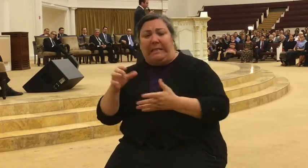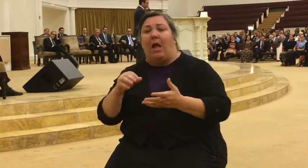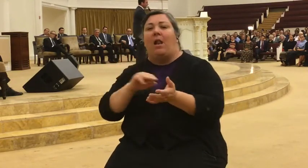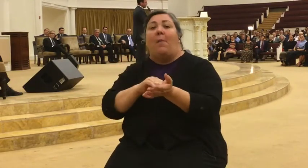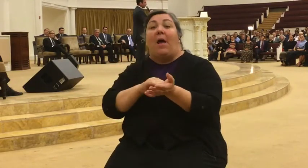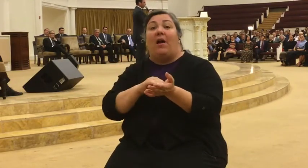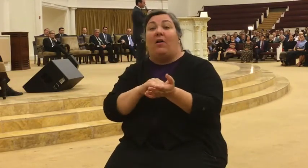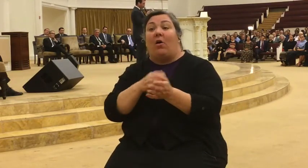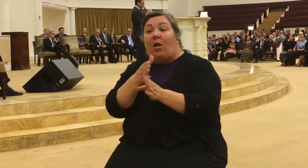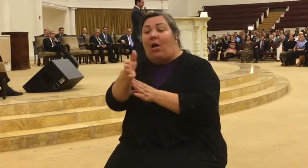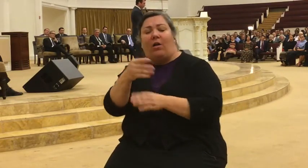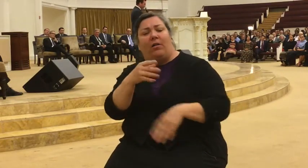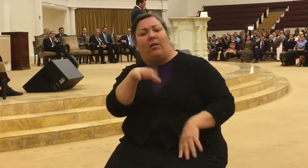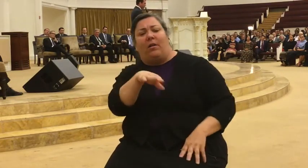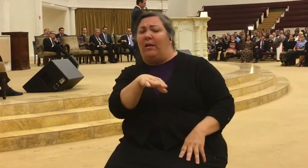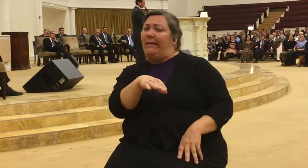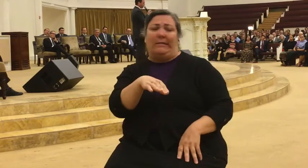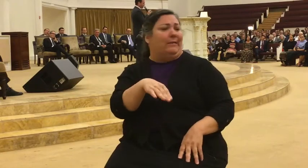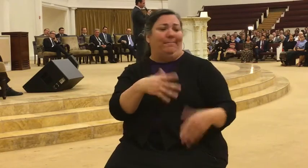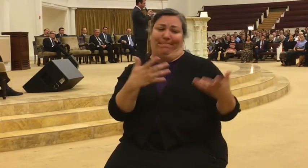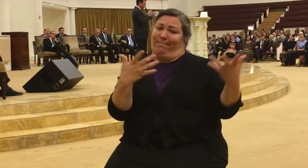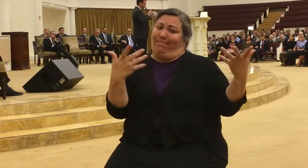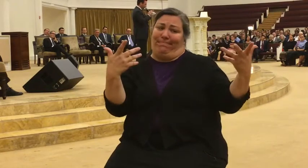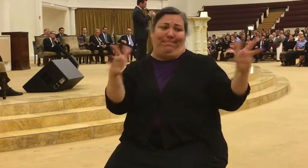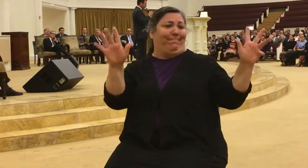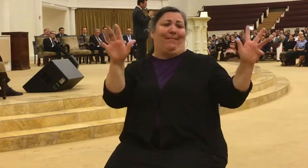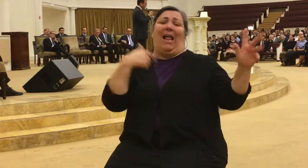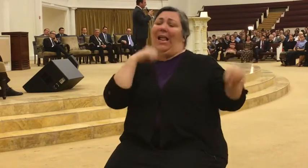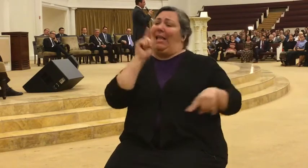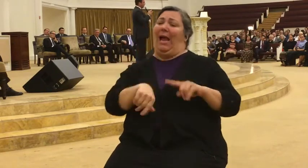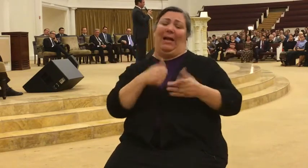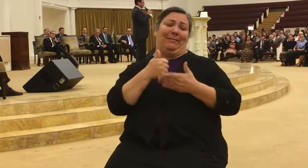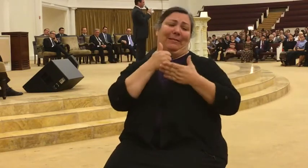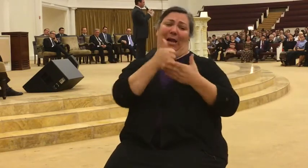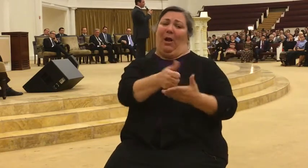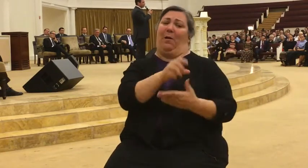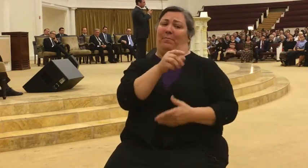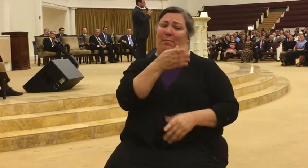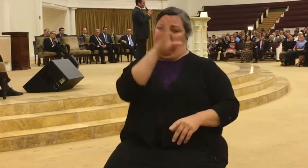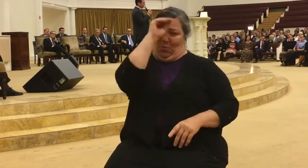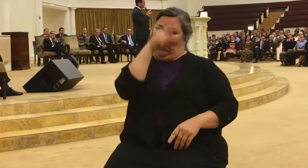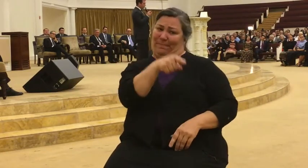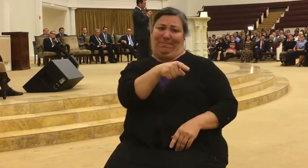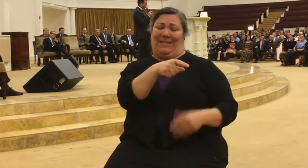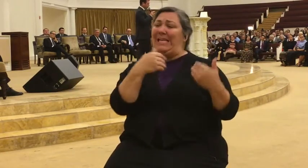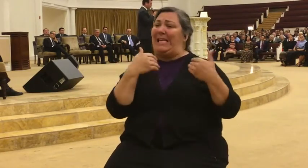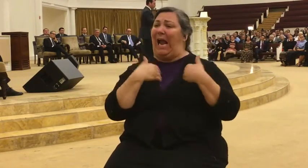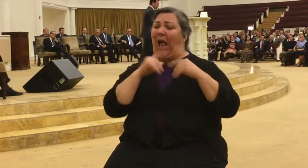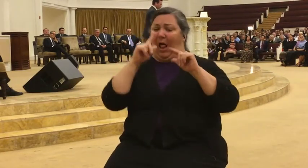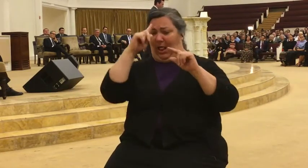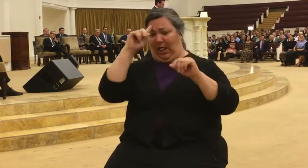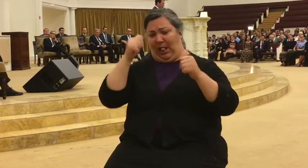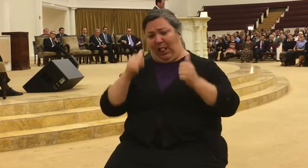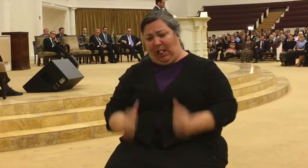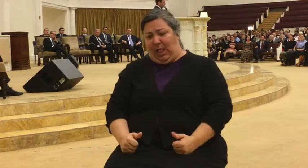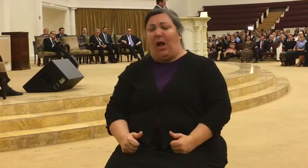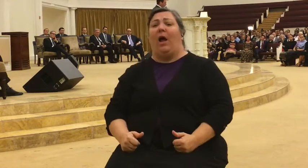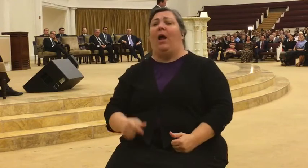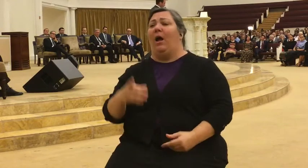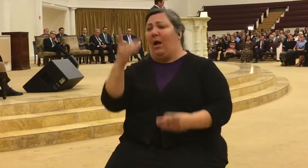told them that washed their hands of Martin and said, there's nothing we can do. The best we know is he's got a degenerative neurological